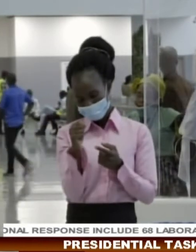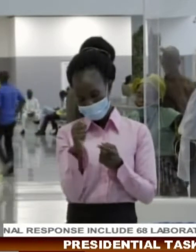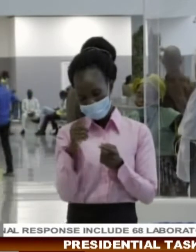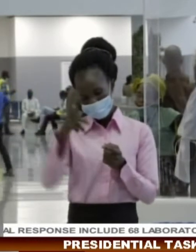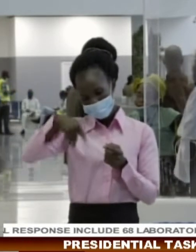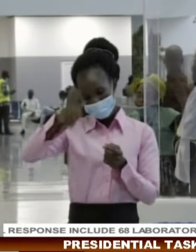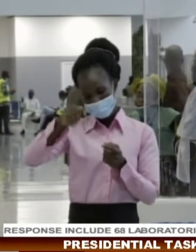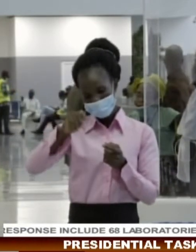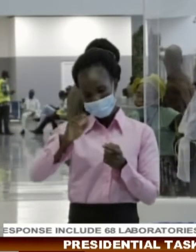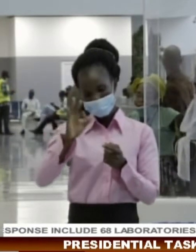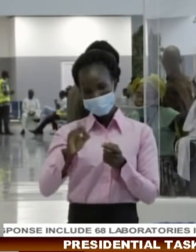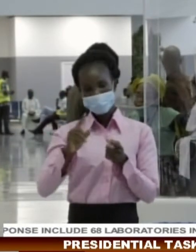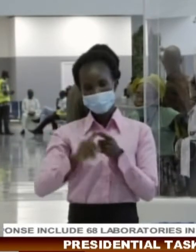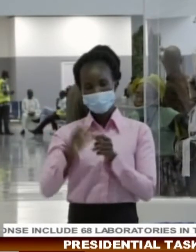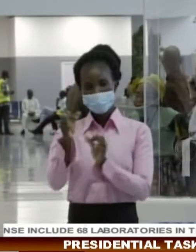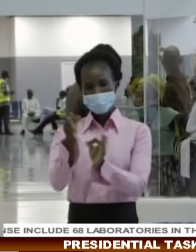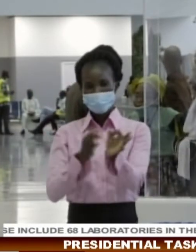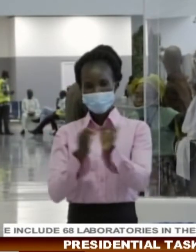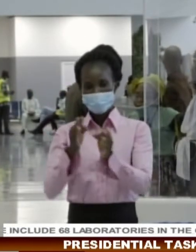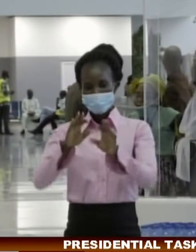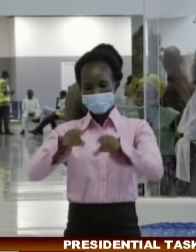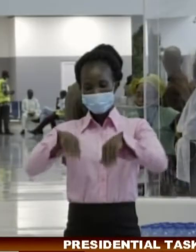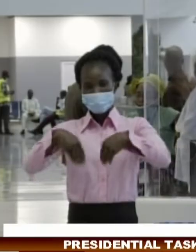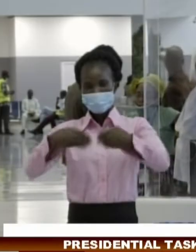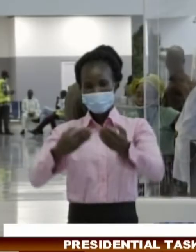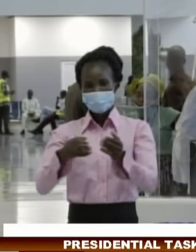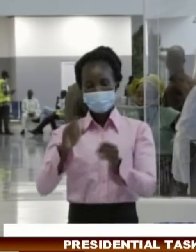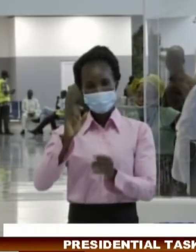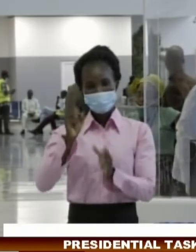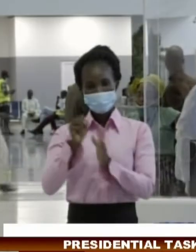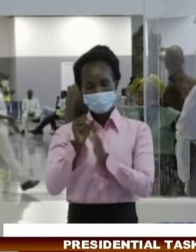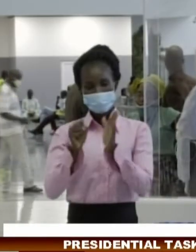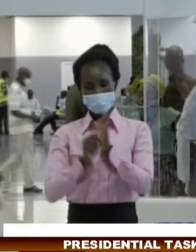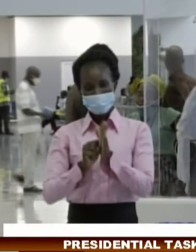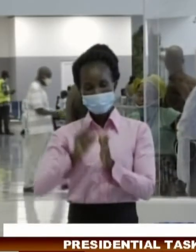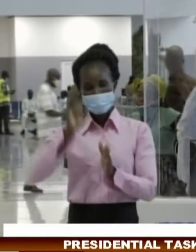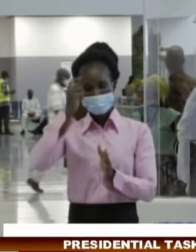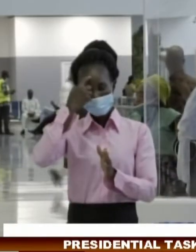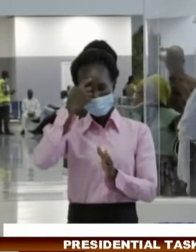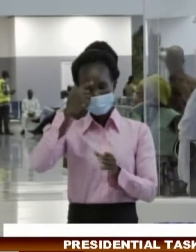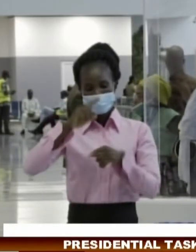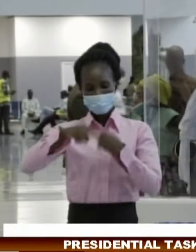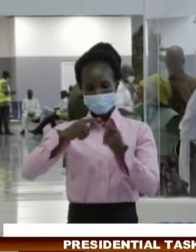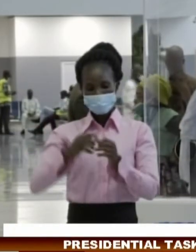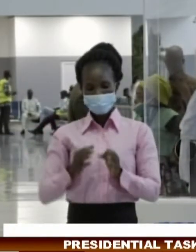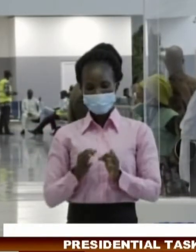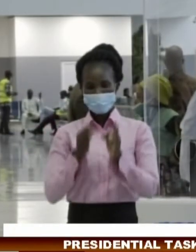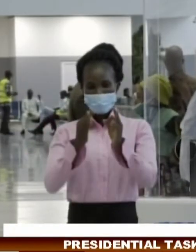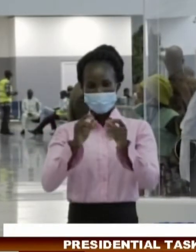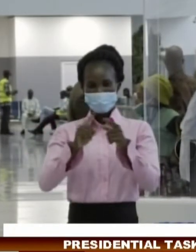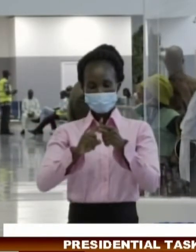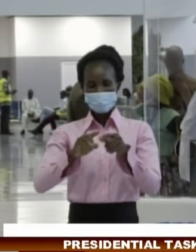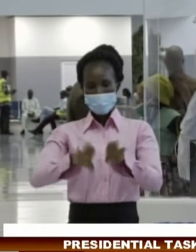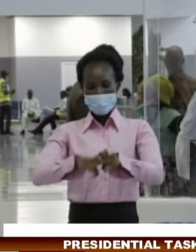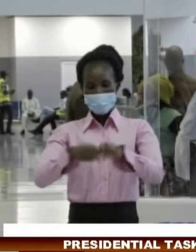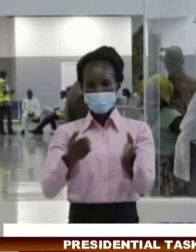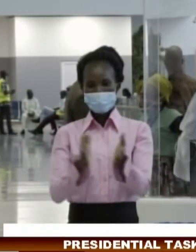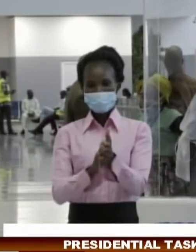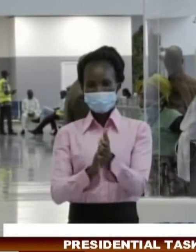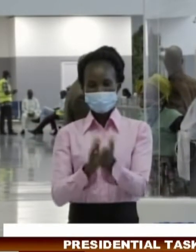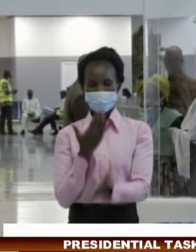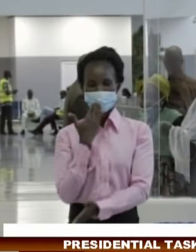categorical on this. Is the PTF giving state governments the go-ahead to reopen schools?